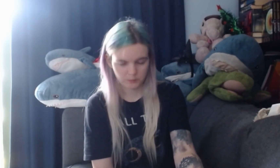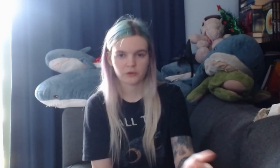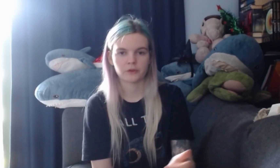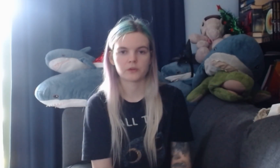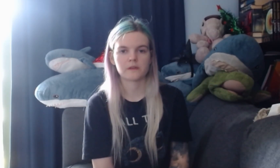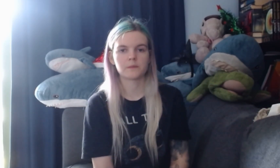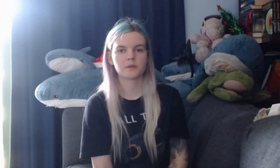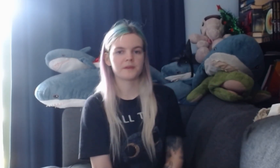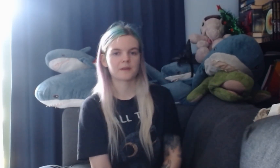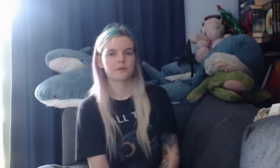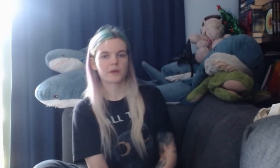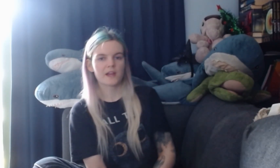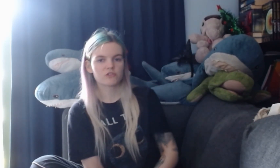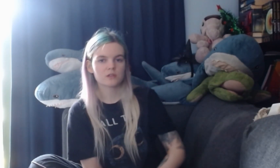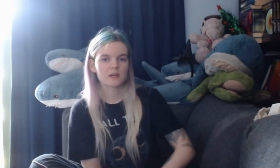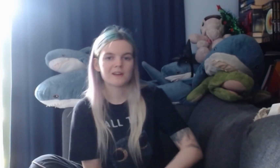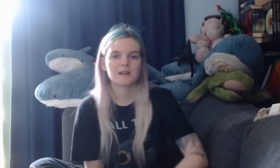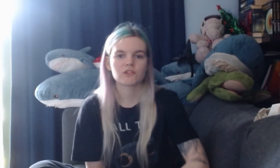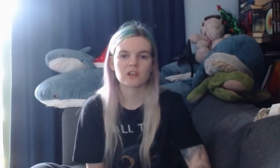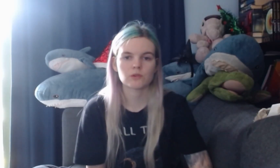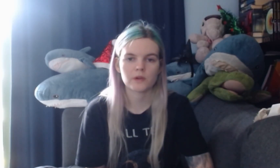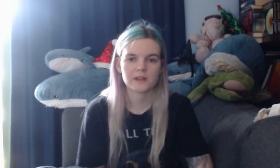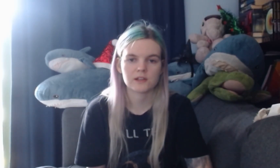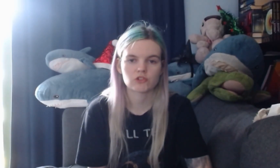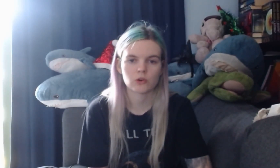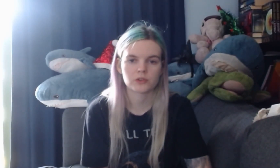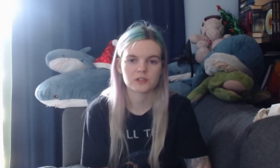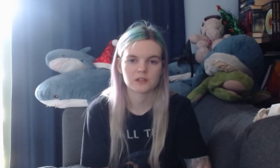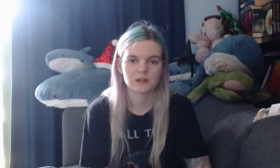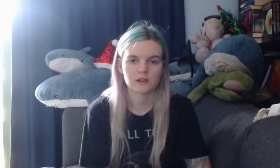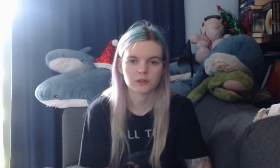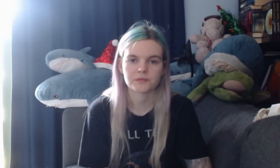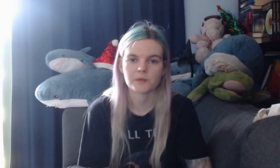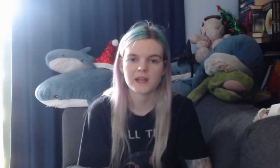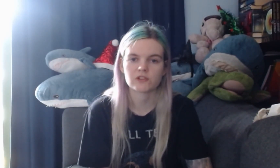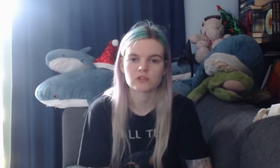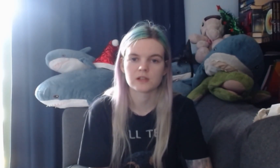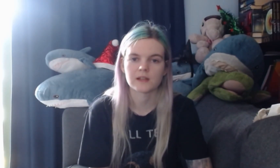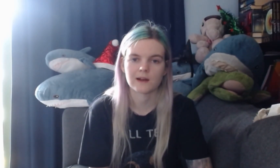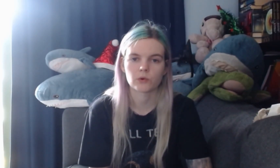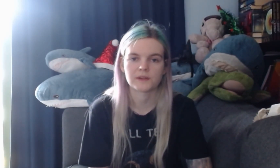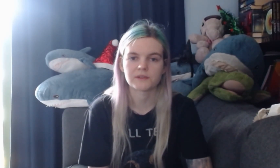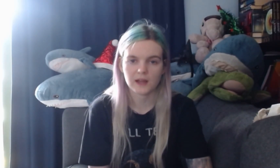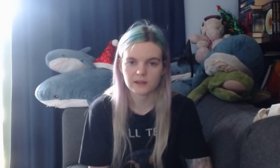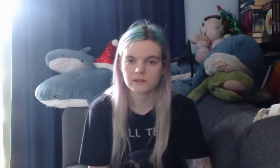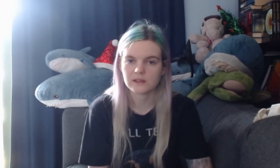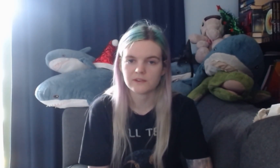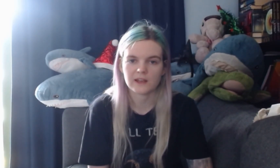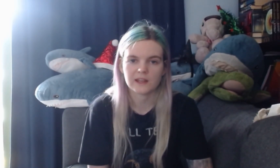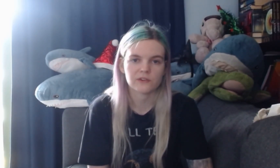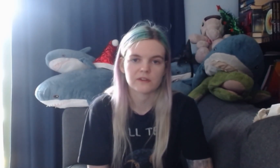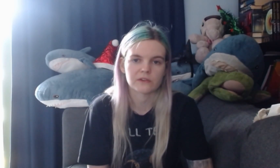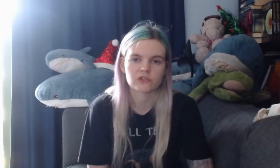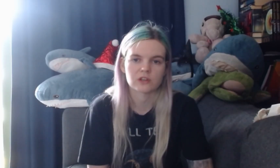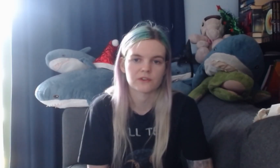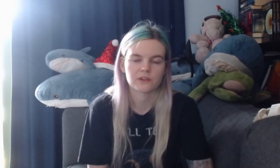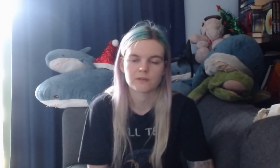So there seems to be some variation. In general, he showed a lot of variation in how he signed these. I guess this is just